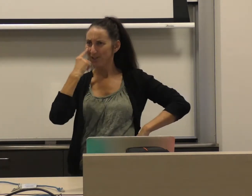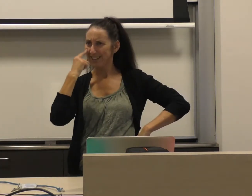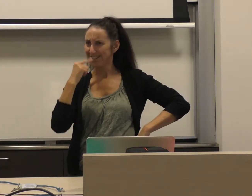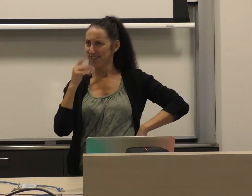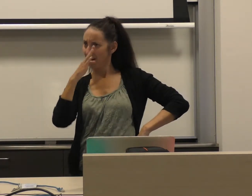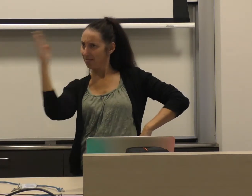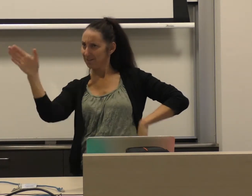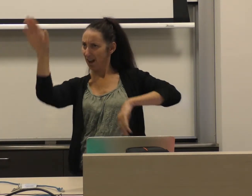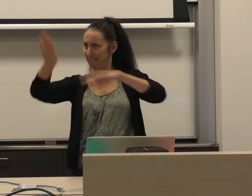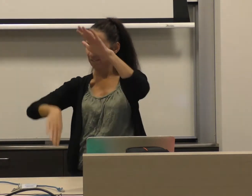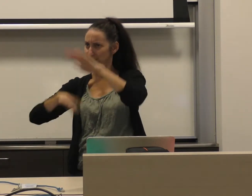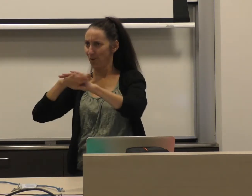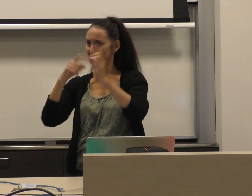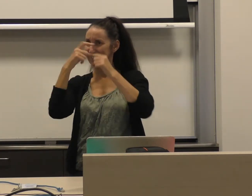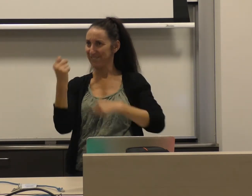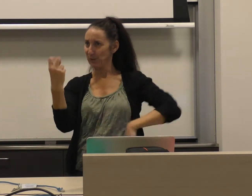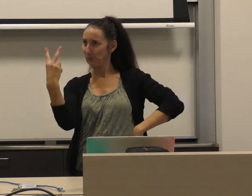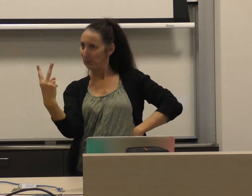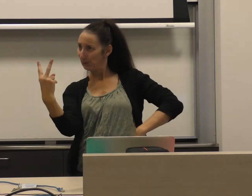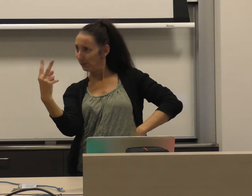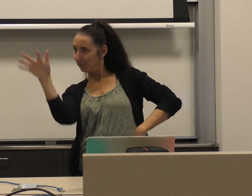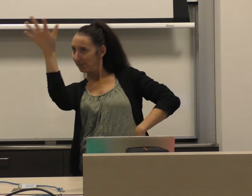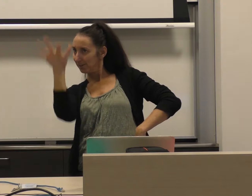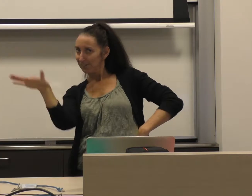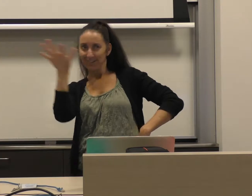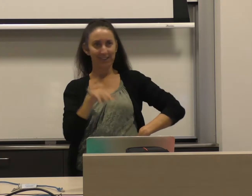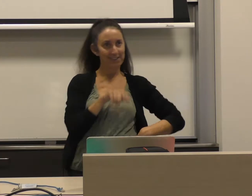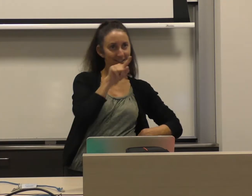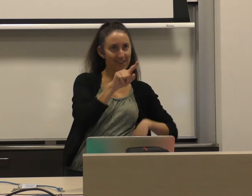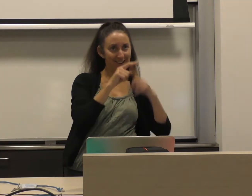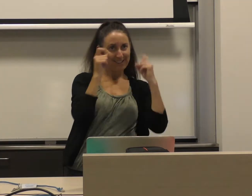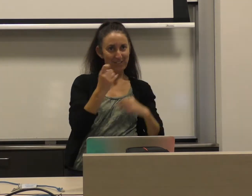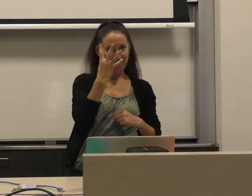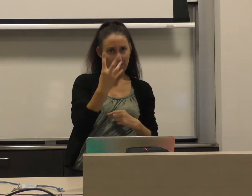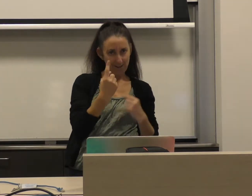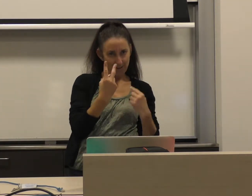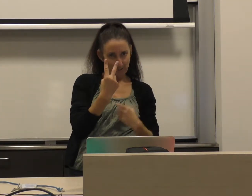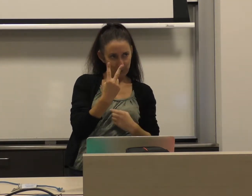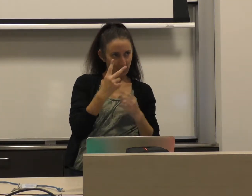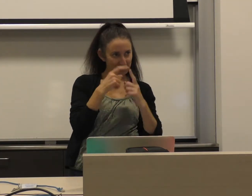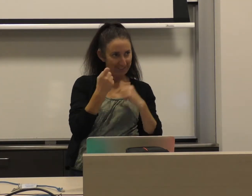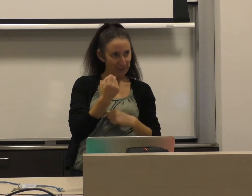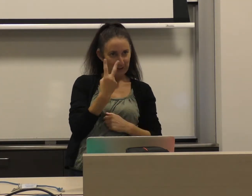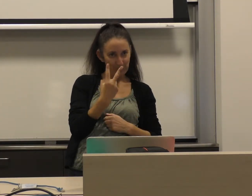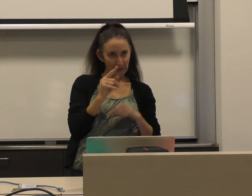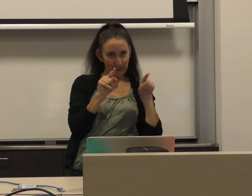now, I've noticed that this side of the room, to my right, is Certificate 2, and the other side is